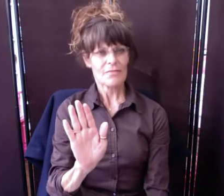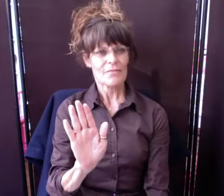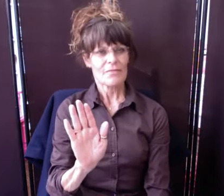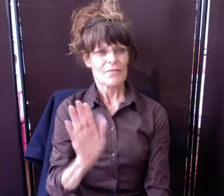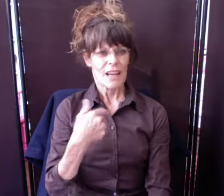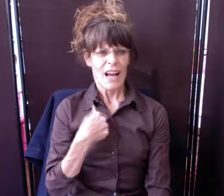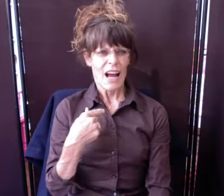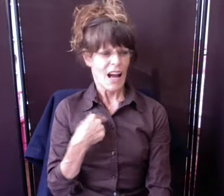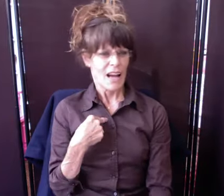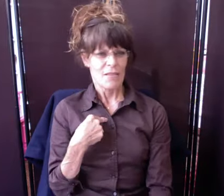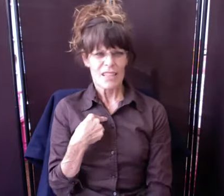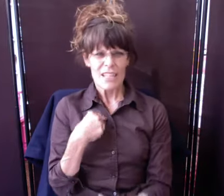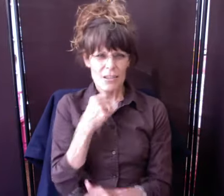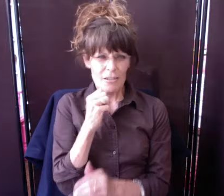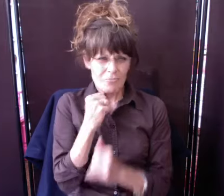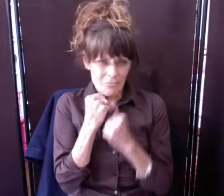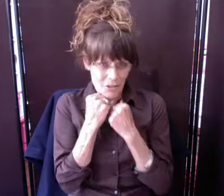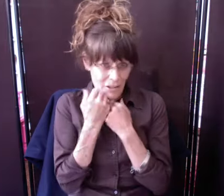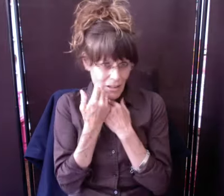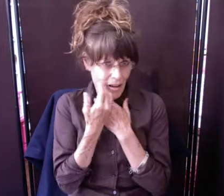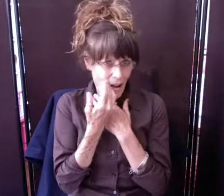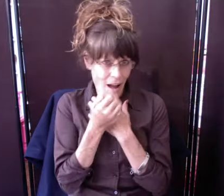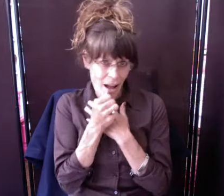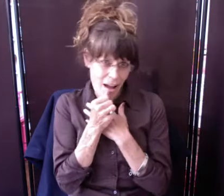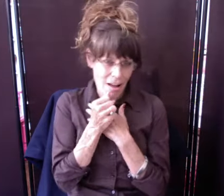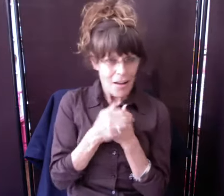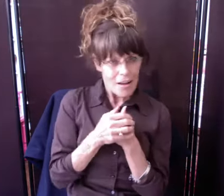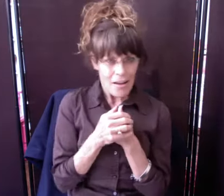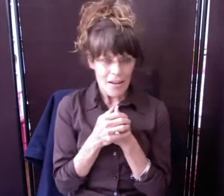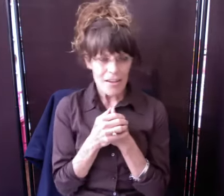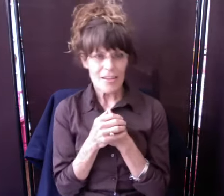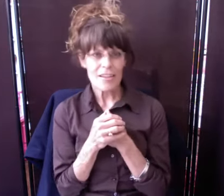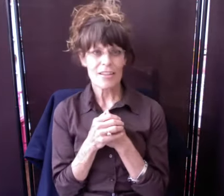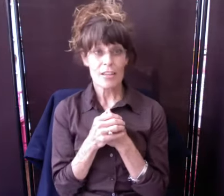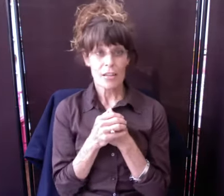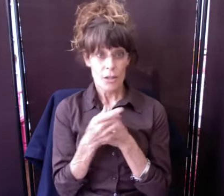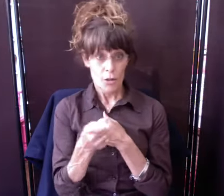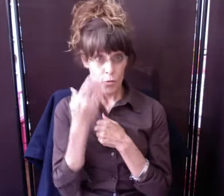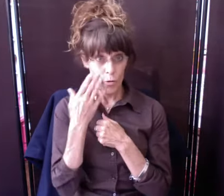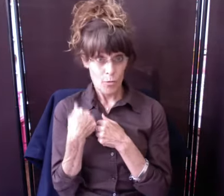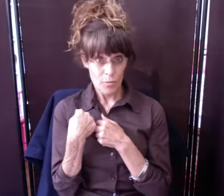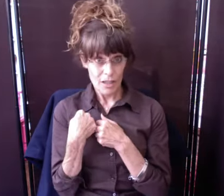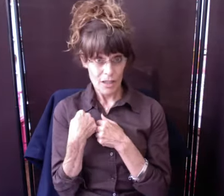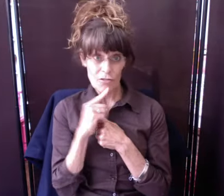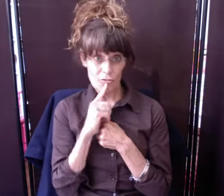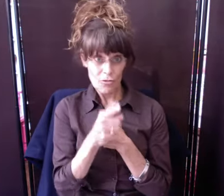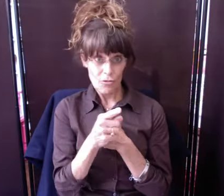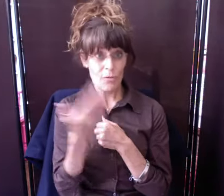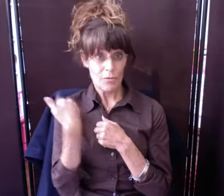I was shy. Quiet. And for those of you that know me, it's like, no, it's really true. I really was. And